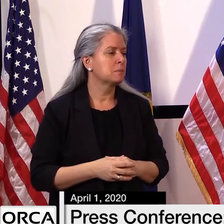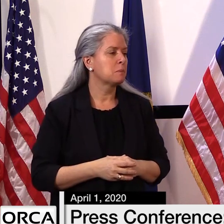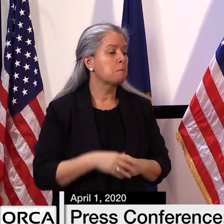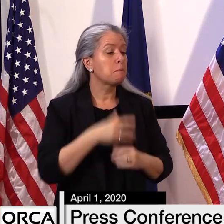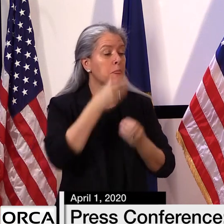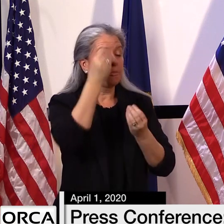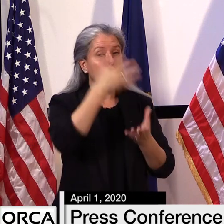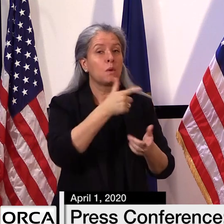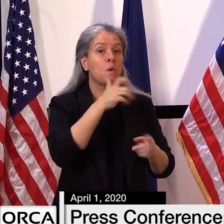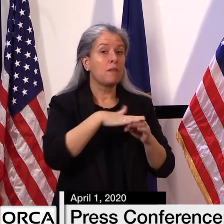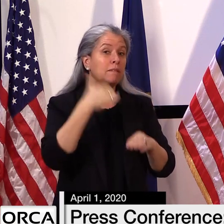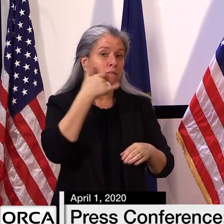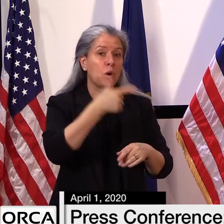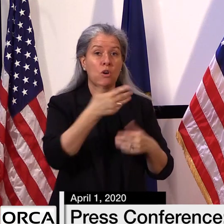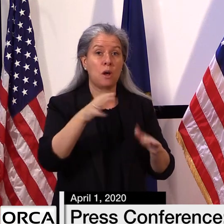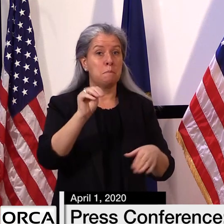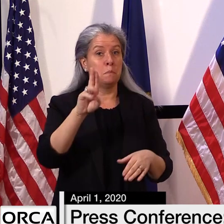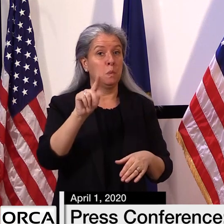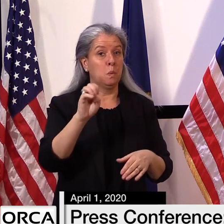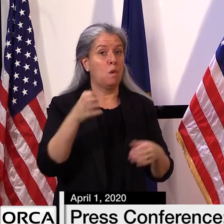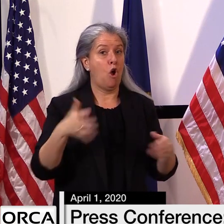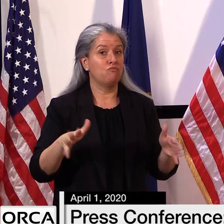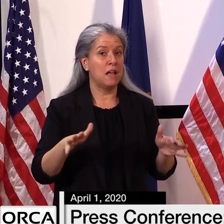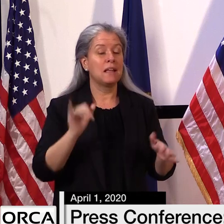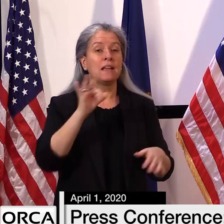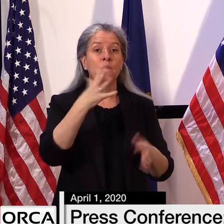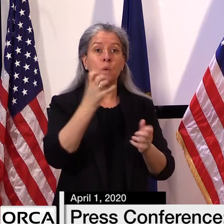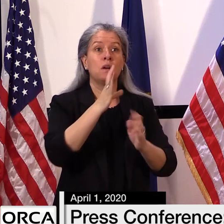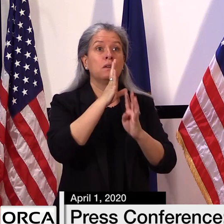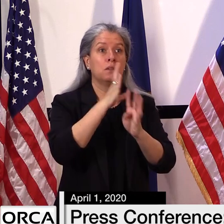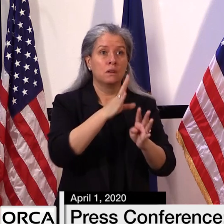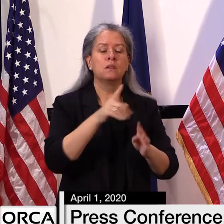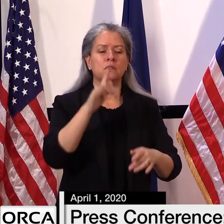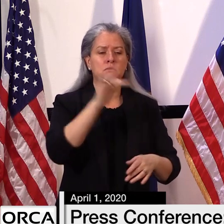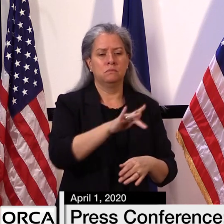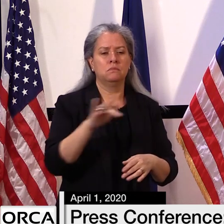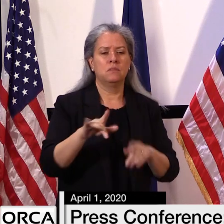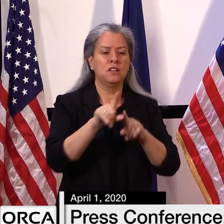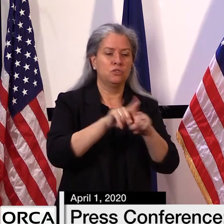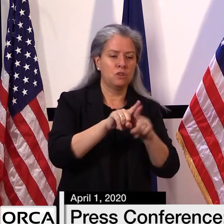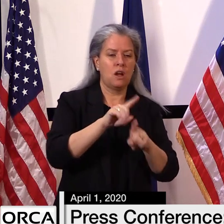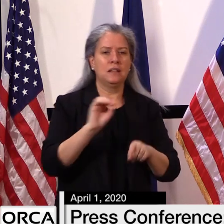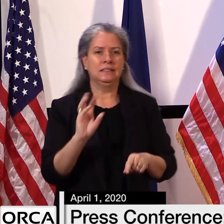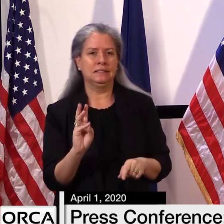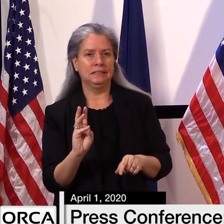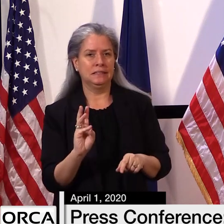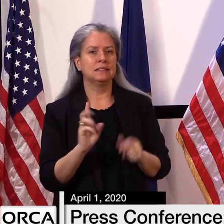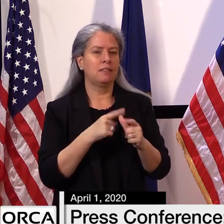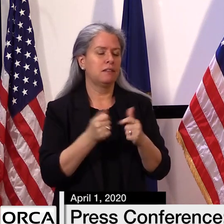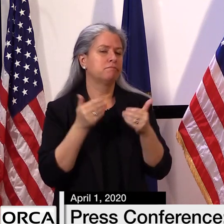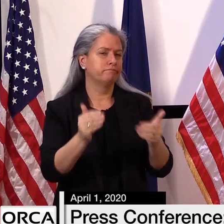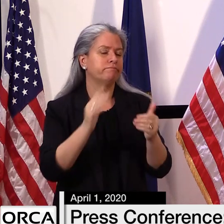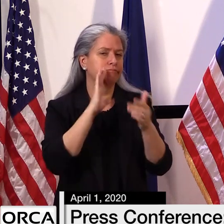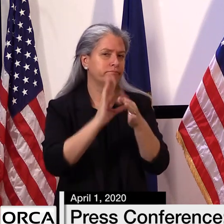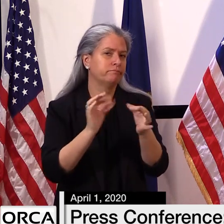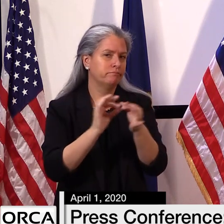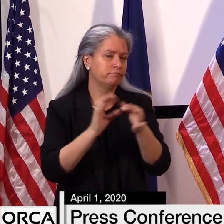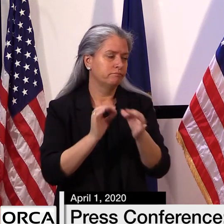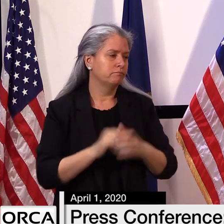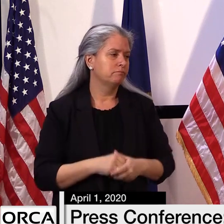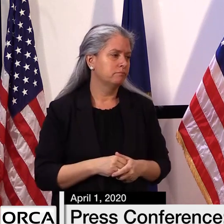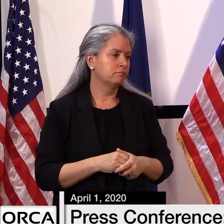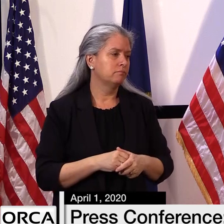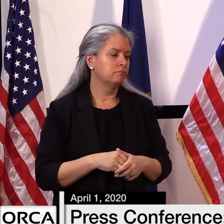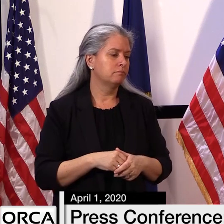are muted by our system. You need to hit star six and then just begin speaking once you hit star six. If you have your own